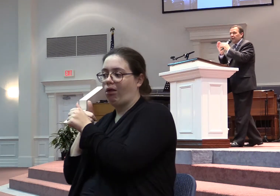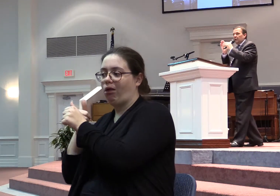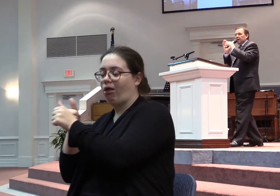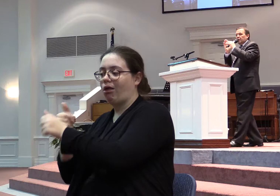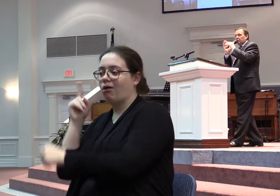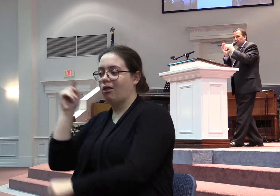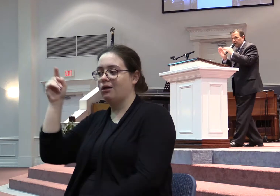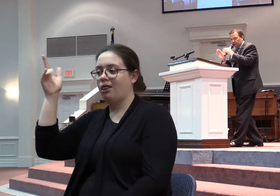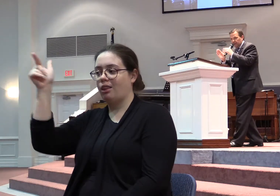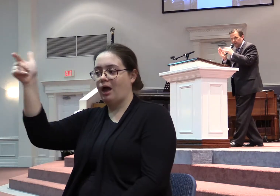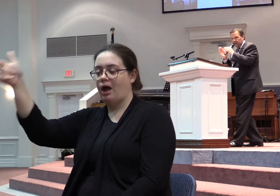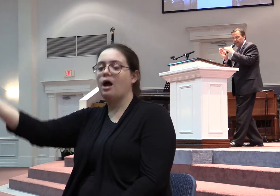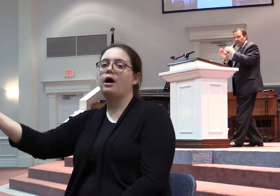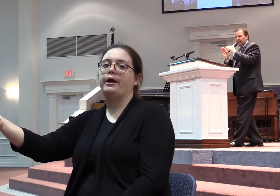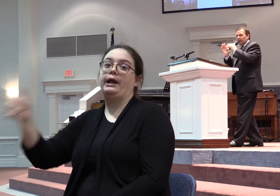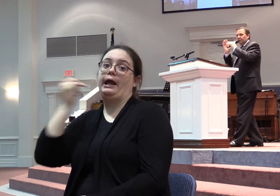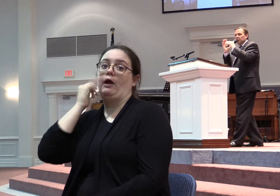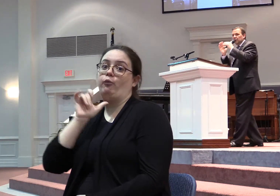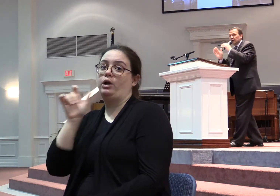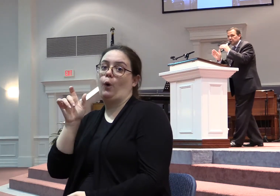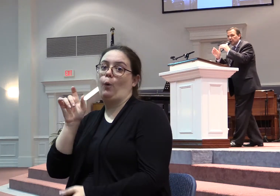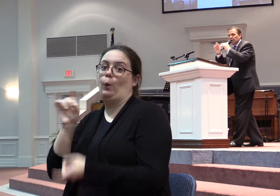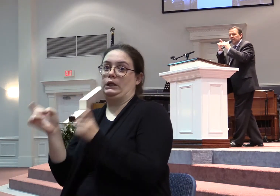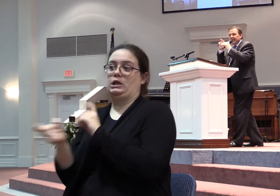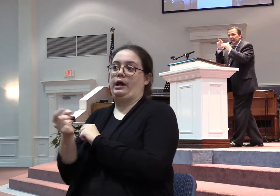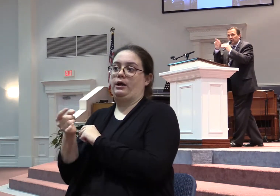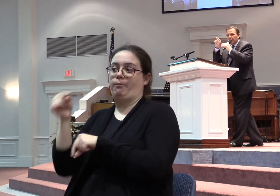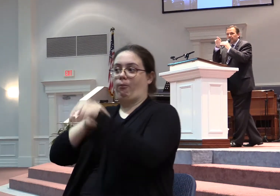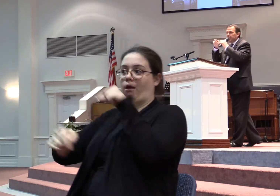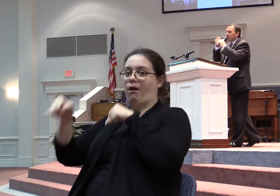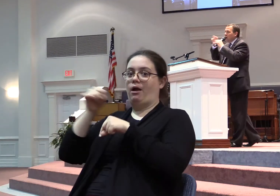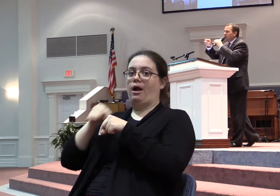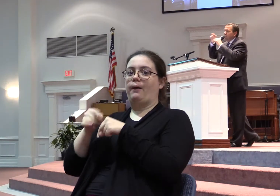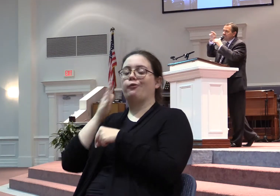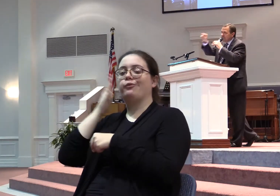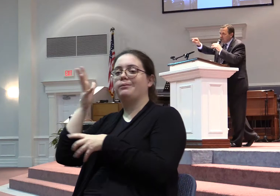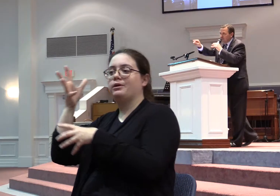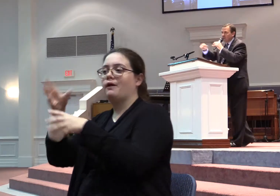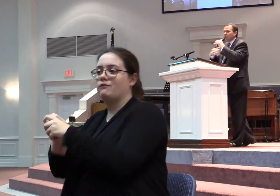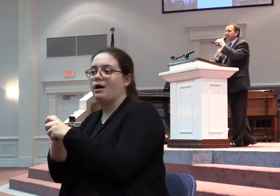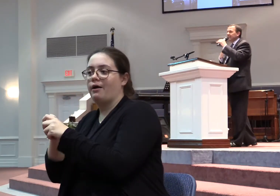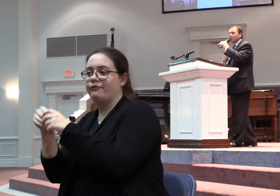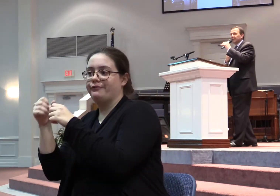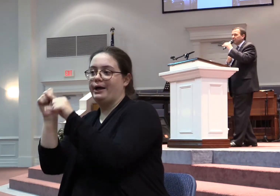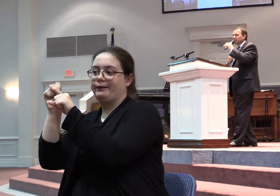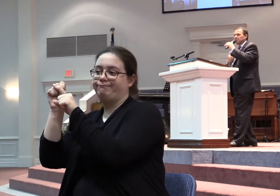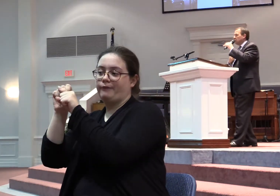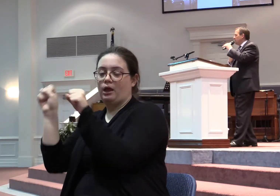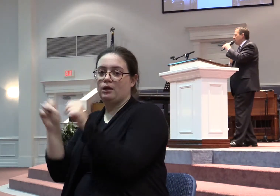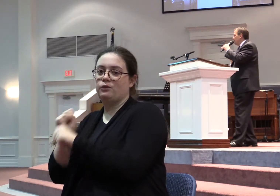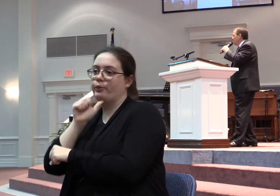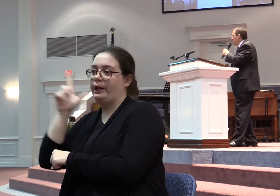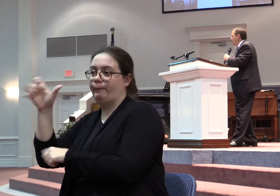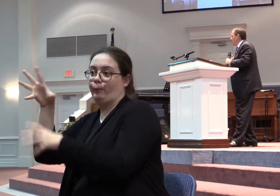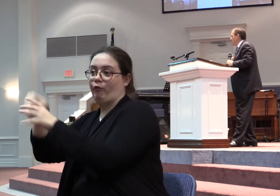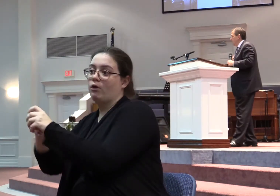that if we don't make a U-turn, right, in a few years, we're going to be part of a system that we were never supposed to